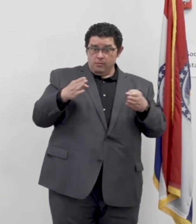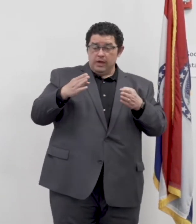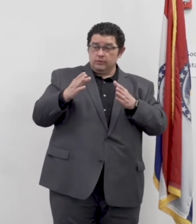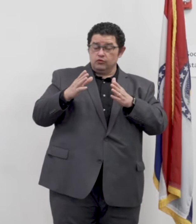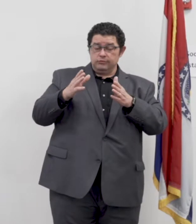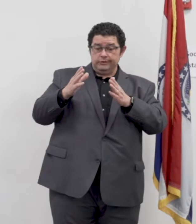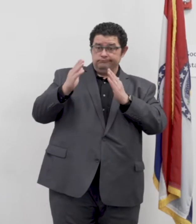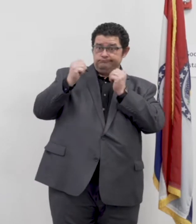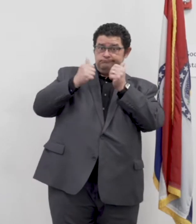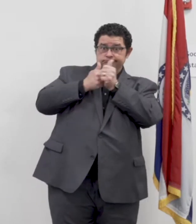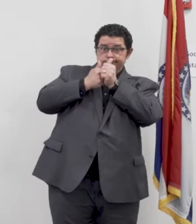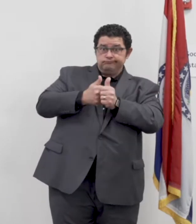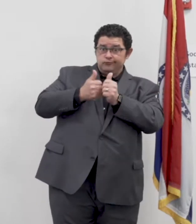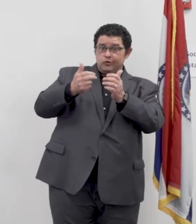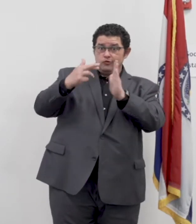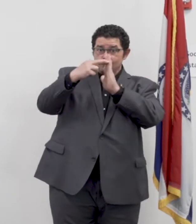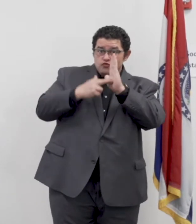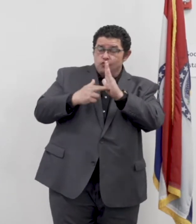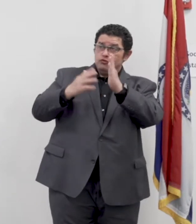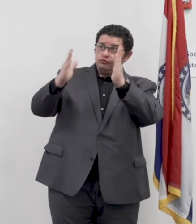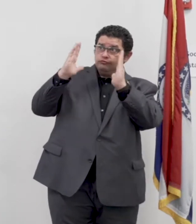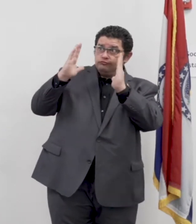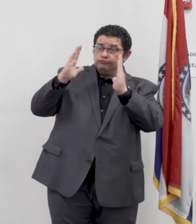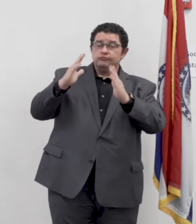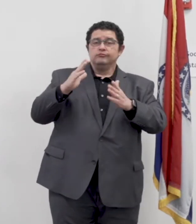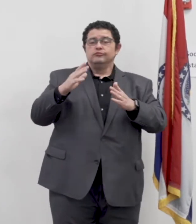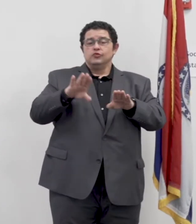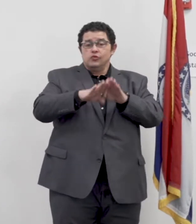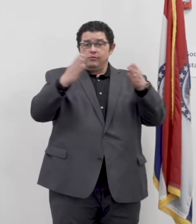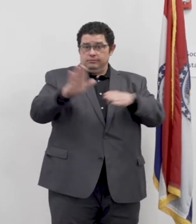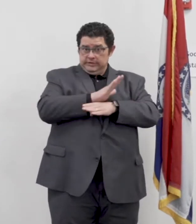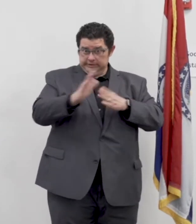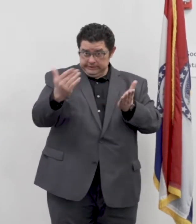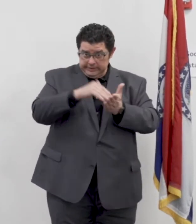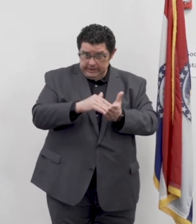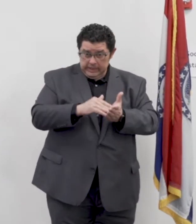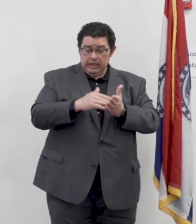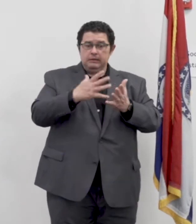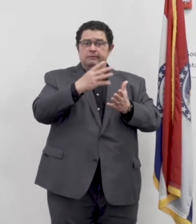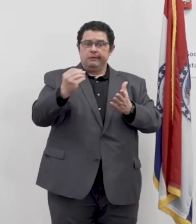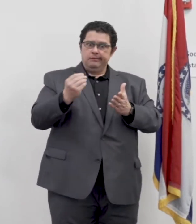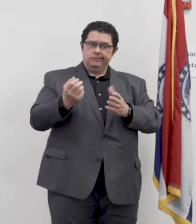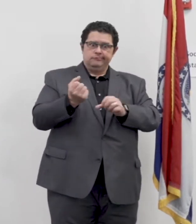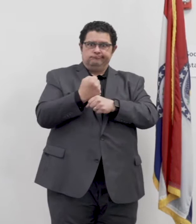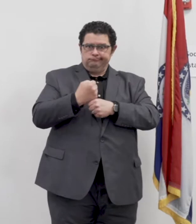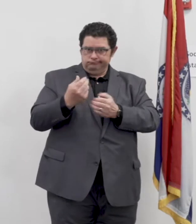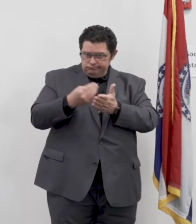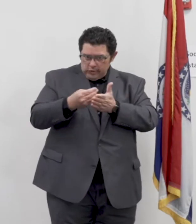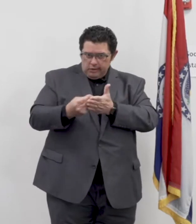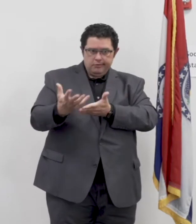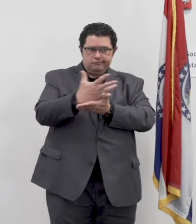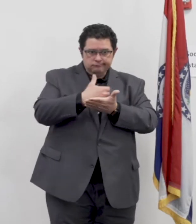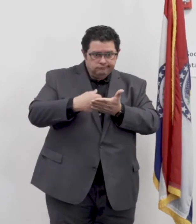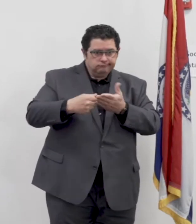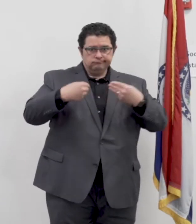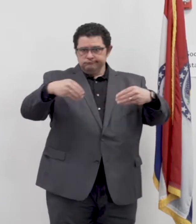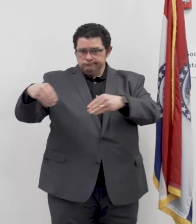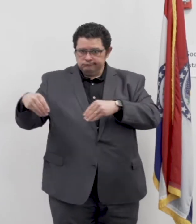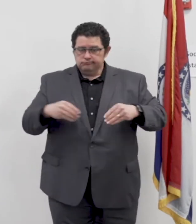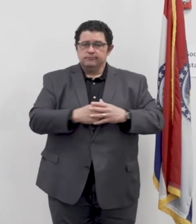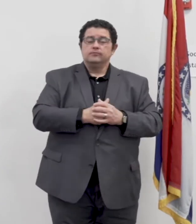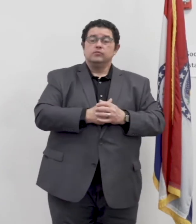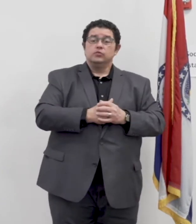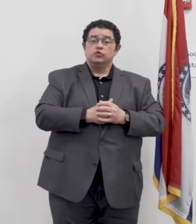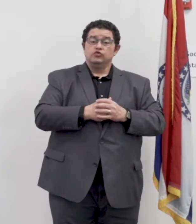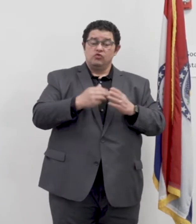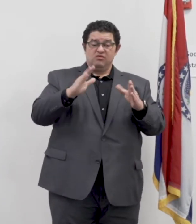distancing guidelines and to get these businesses open again and contributing to our economy. So again, the business interruption